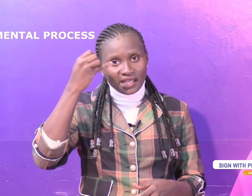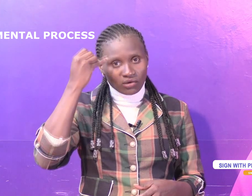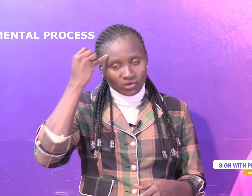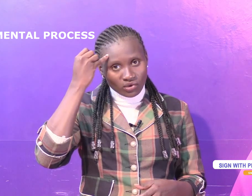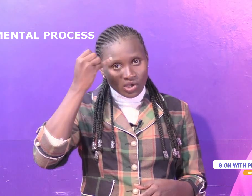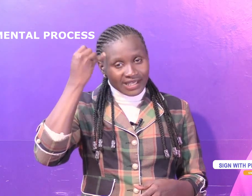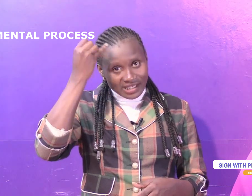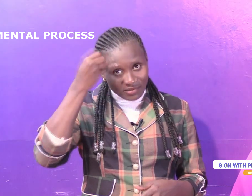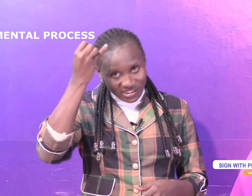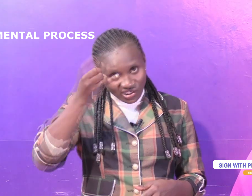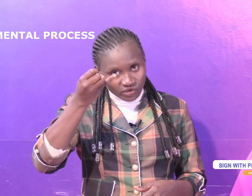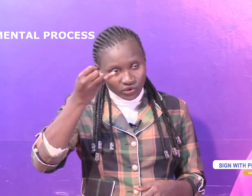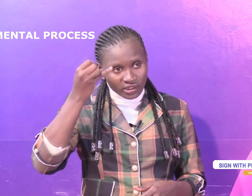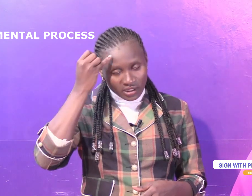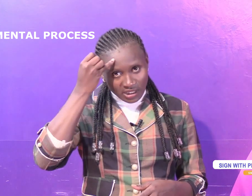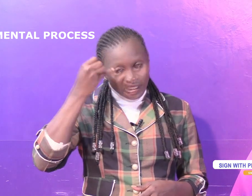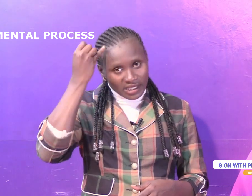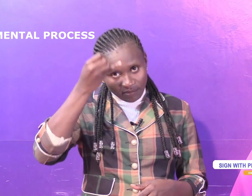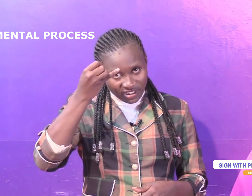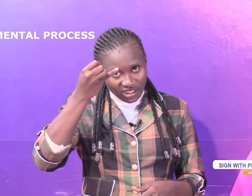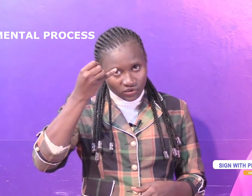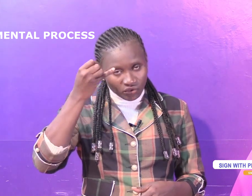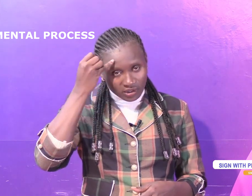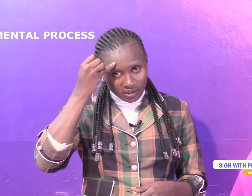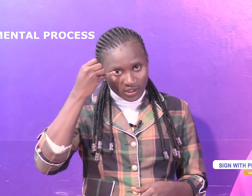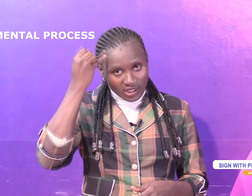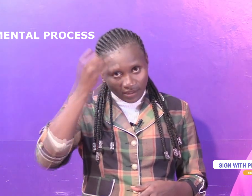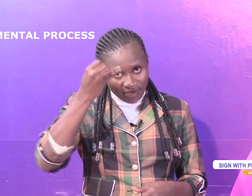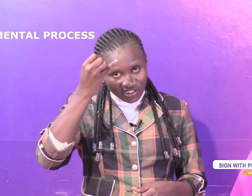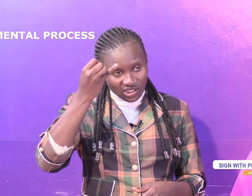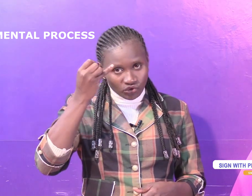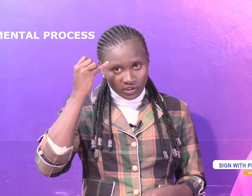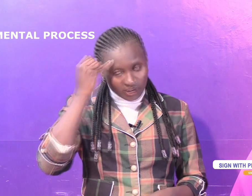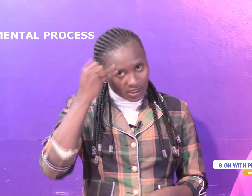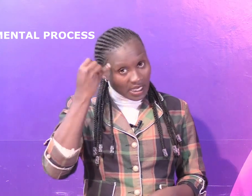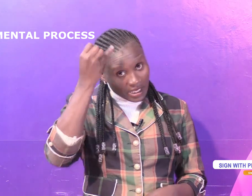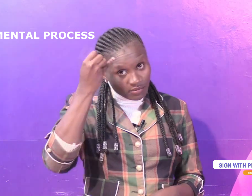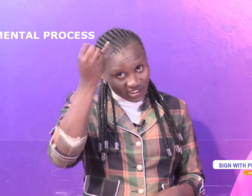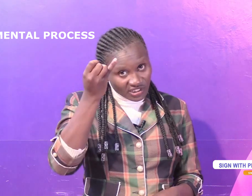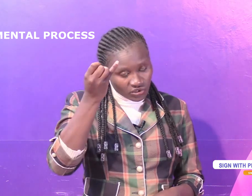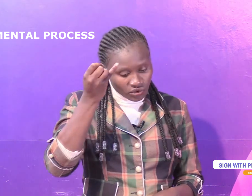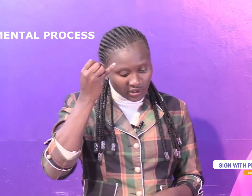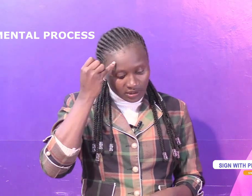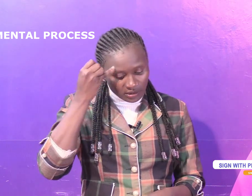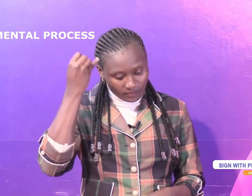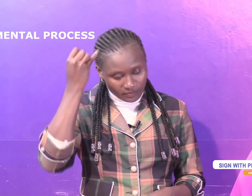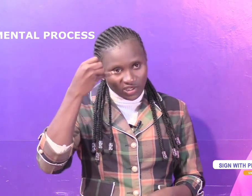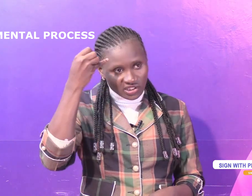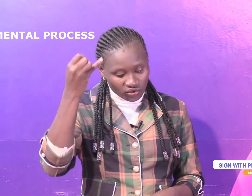So imagination, imagination, imagination, imaginations, imagination. And